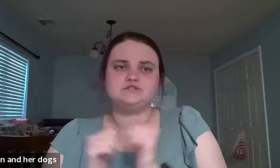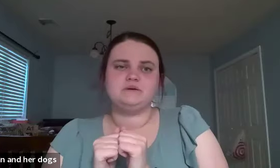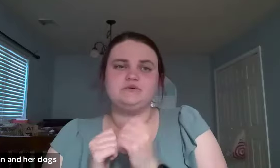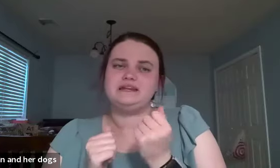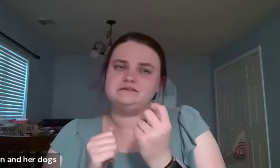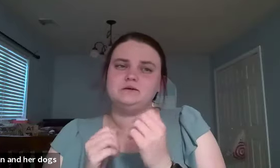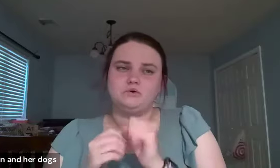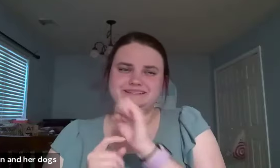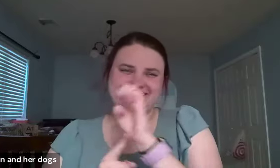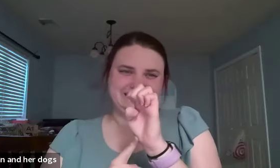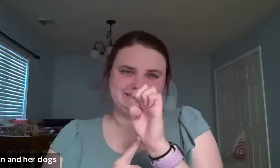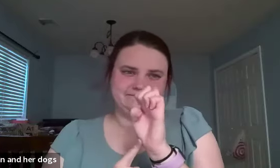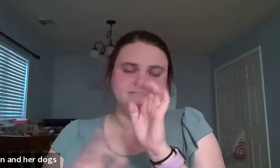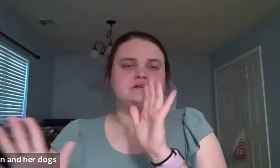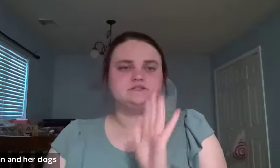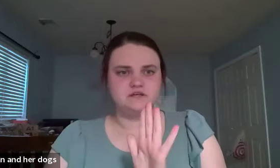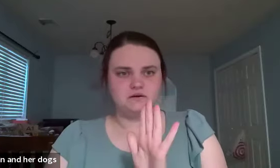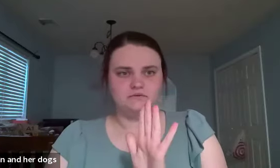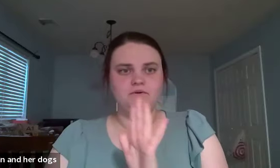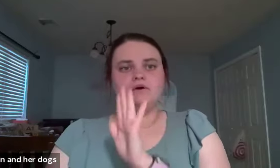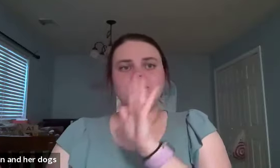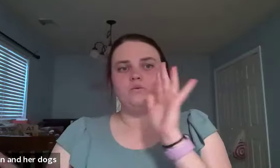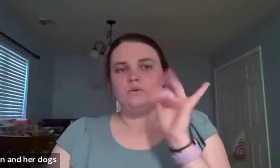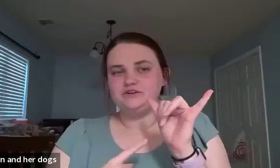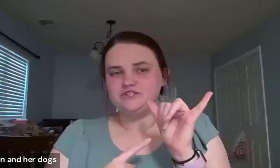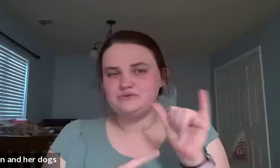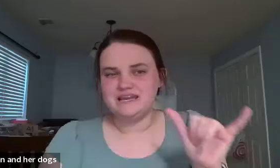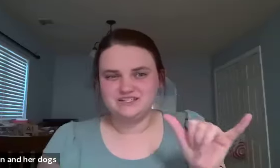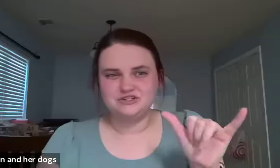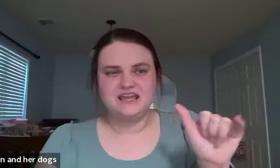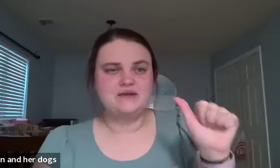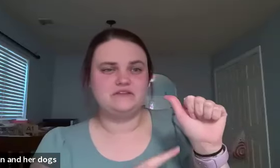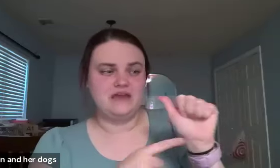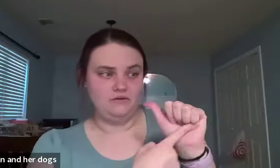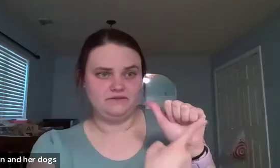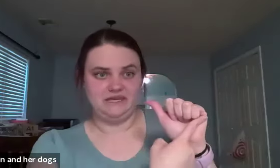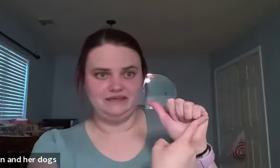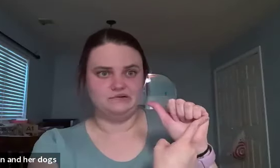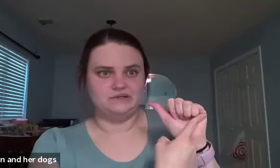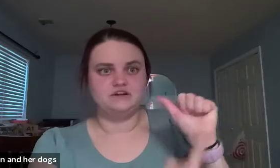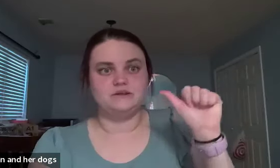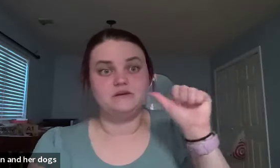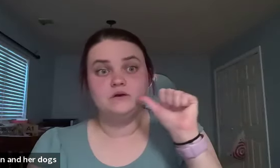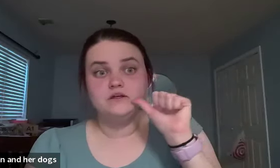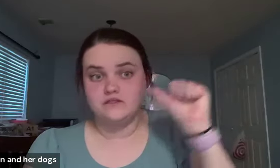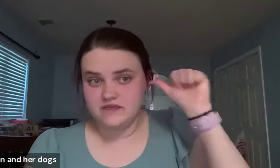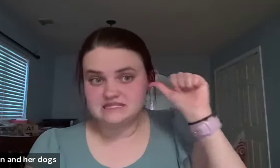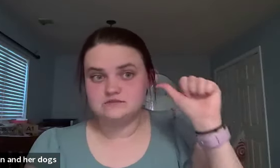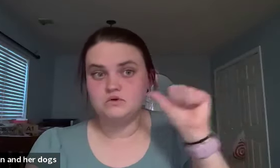conversations with people that is a little more C. So when you do yesterday without the pinky, I was about to start with it. This is